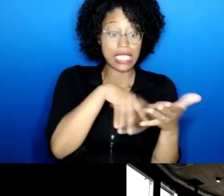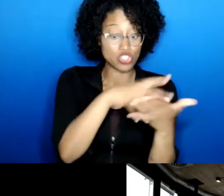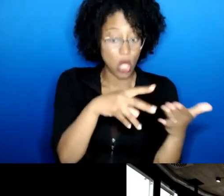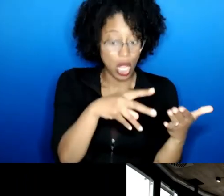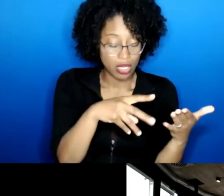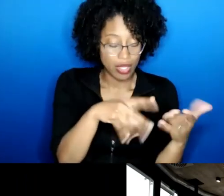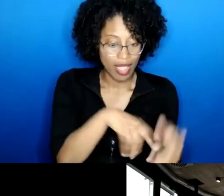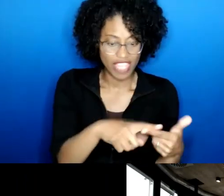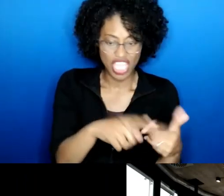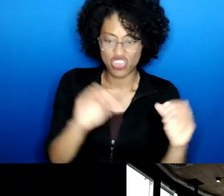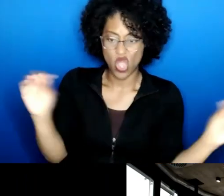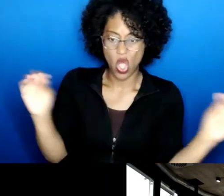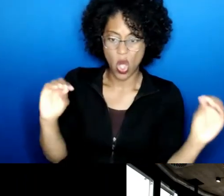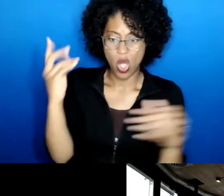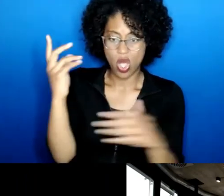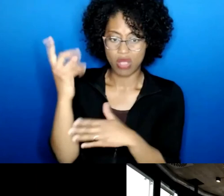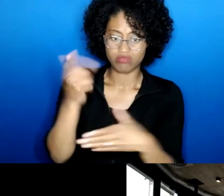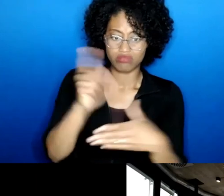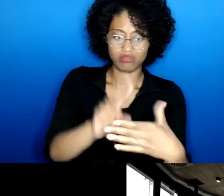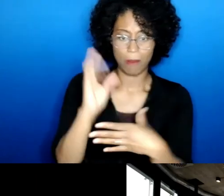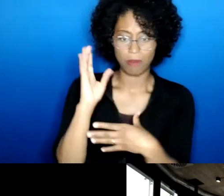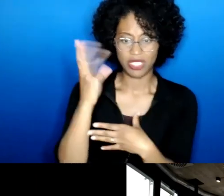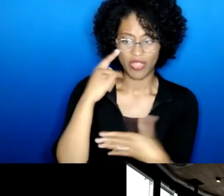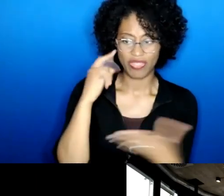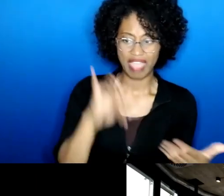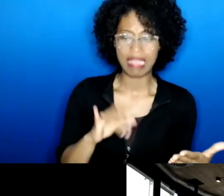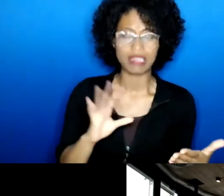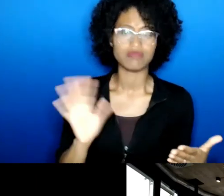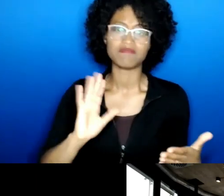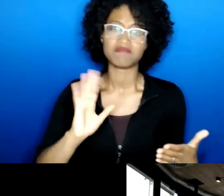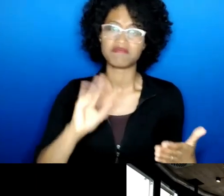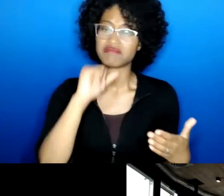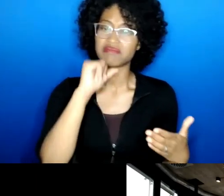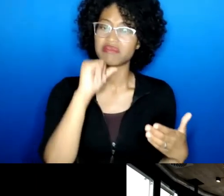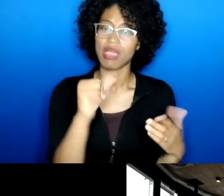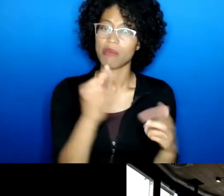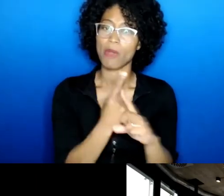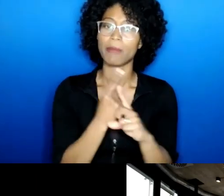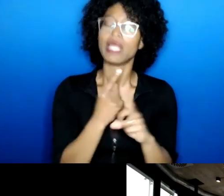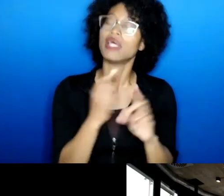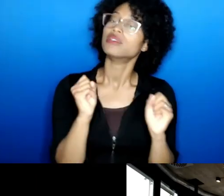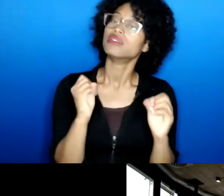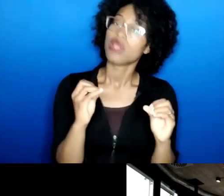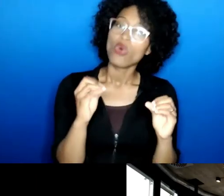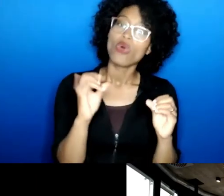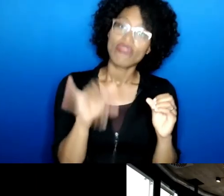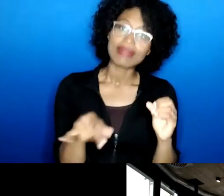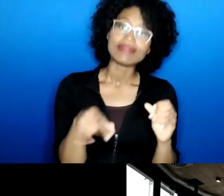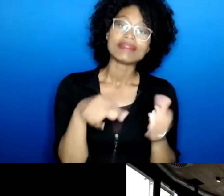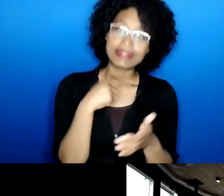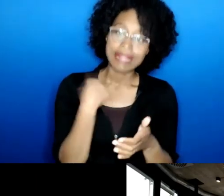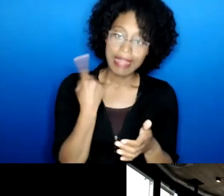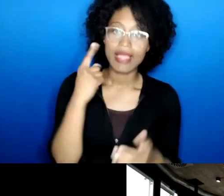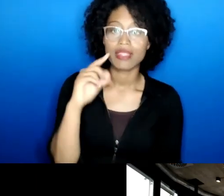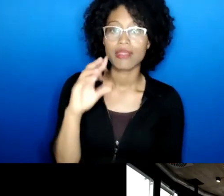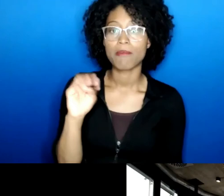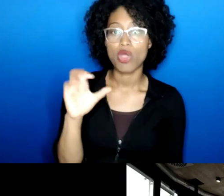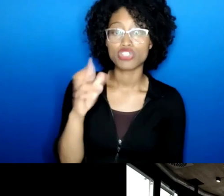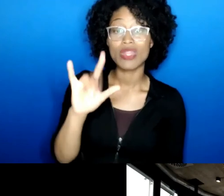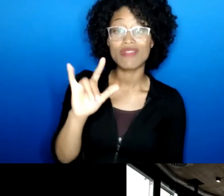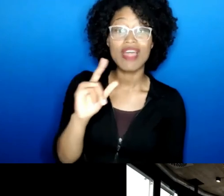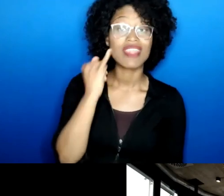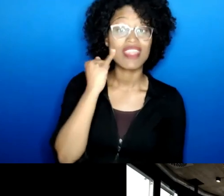and then no presenter comes to the meeting. So that is the deadline, and we encourage you to do